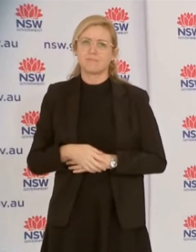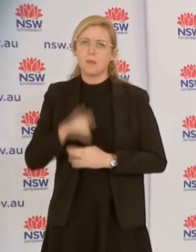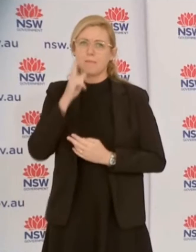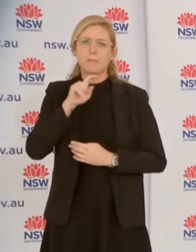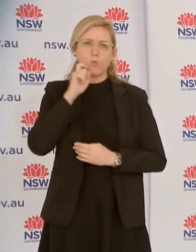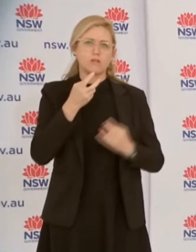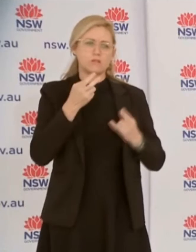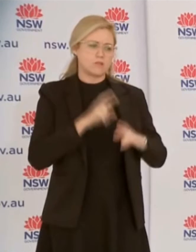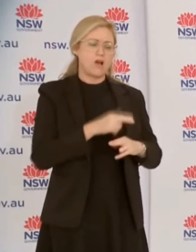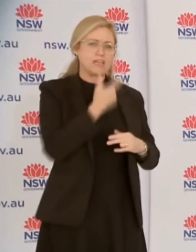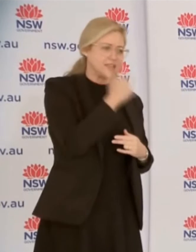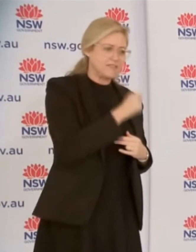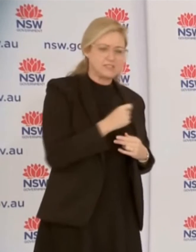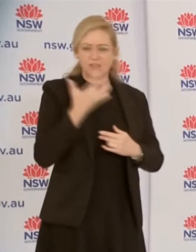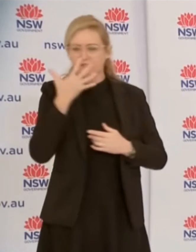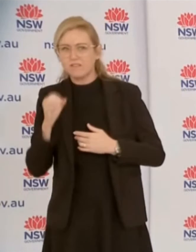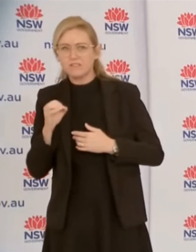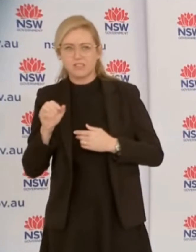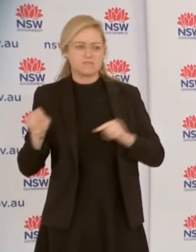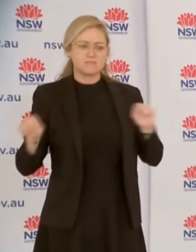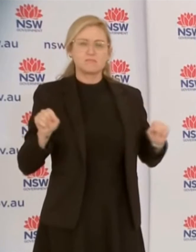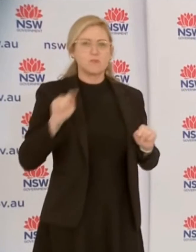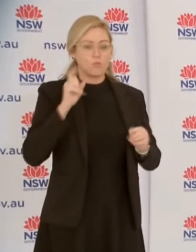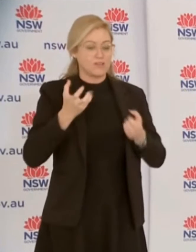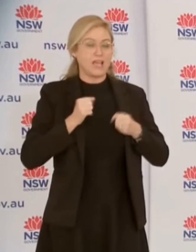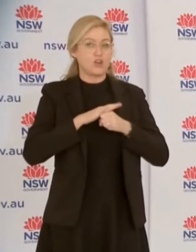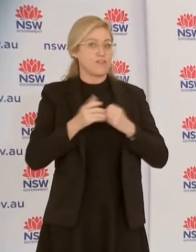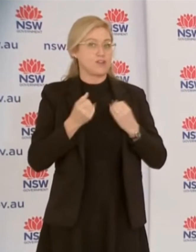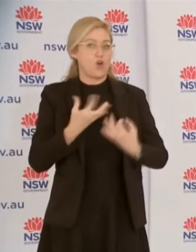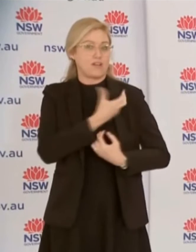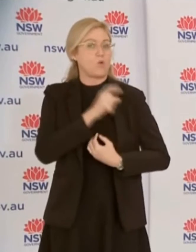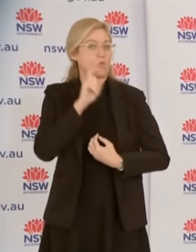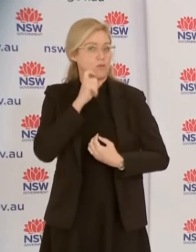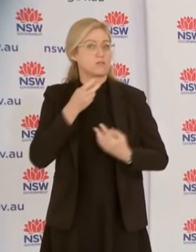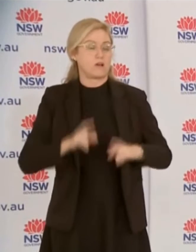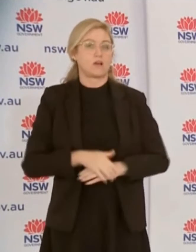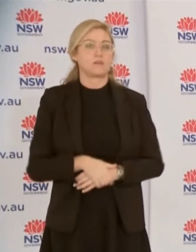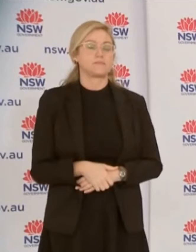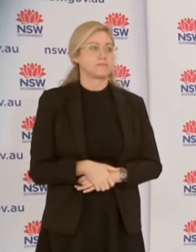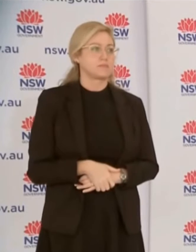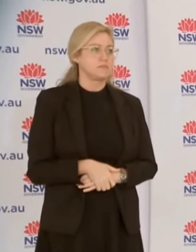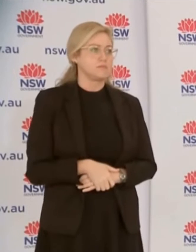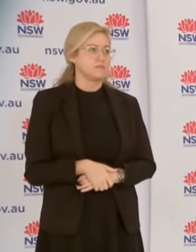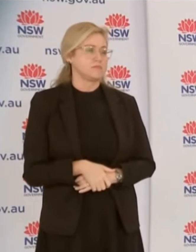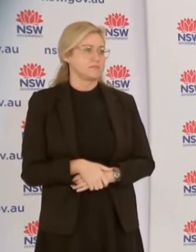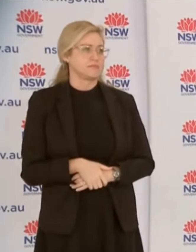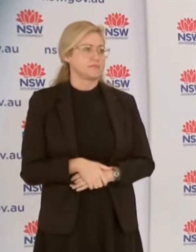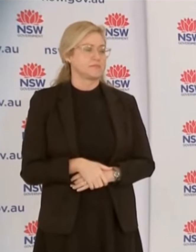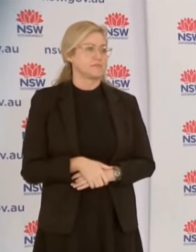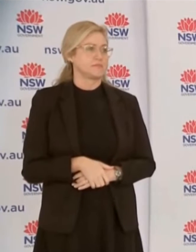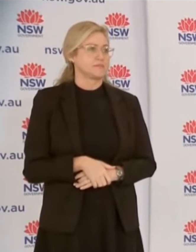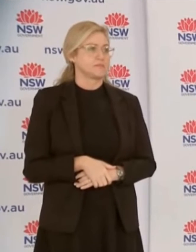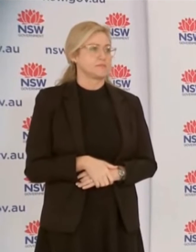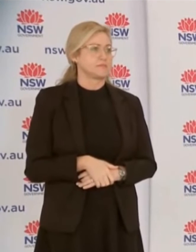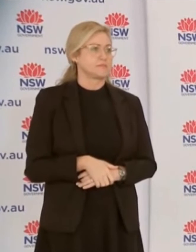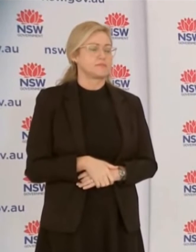likely in those population groups. Just on testing, you mentioned antigen testing being something that could be useful in, for example, critical